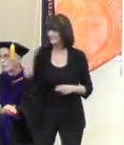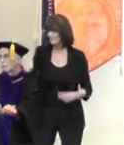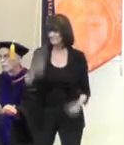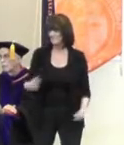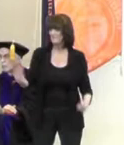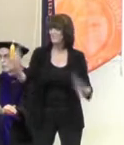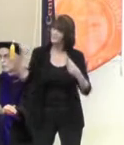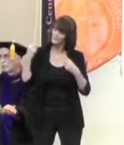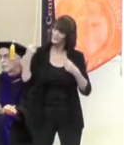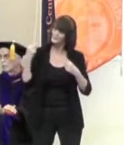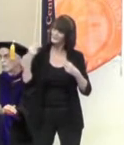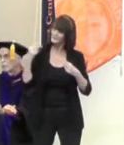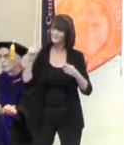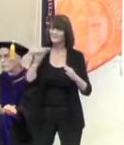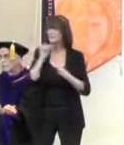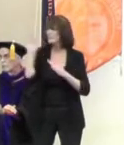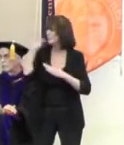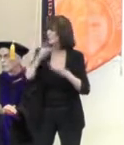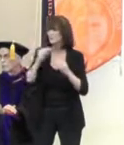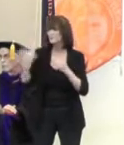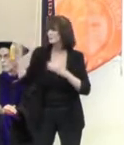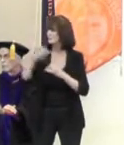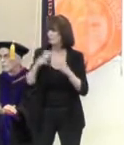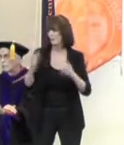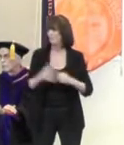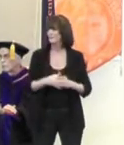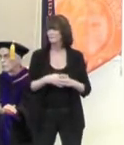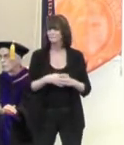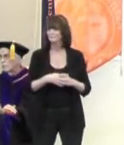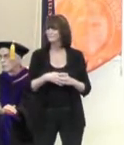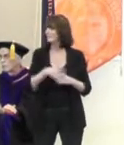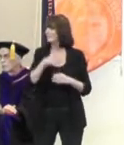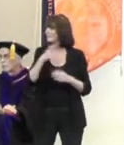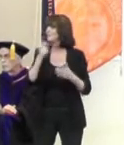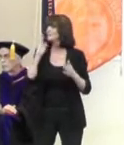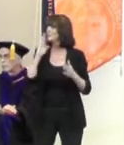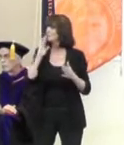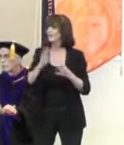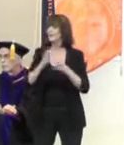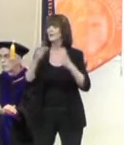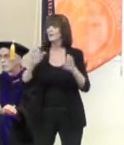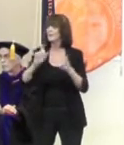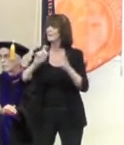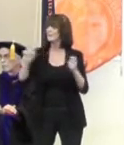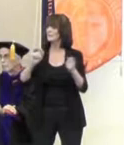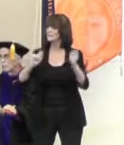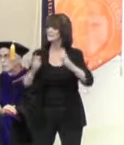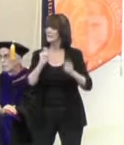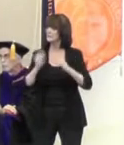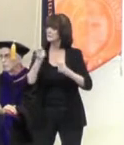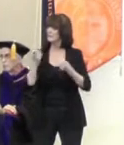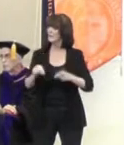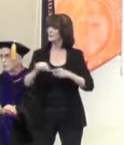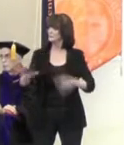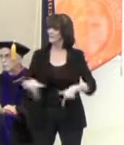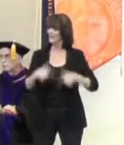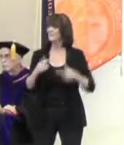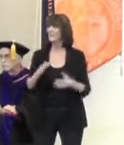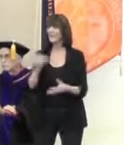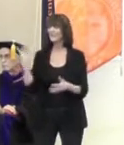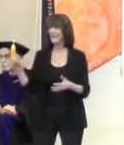Memories, don't worry too much. There's going to be change in your life, and it